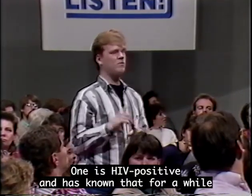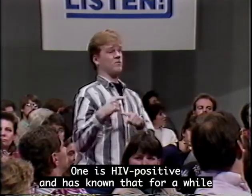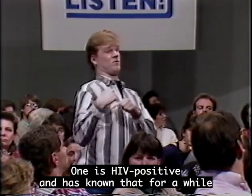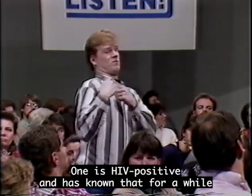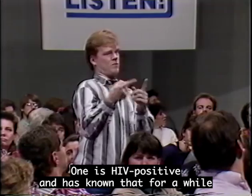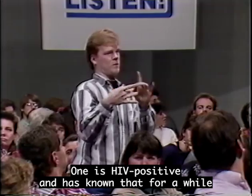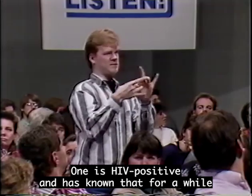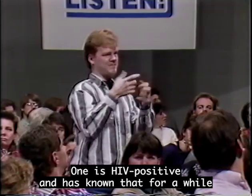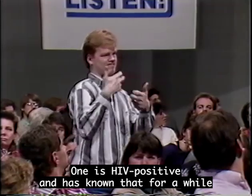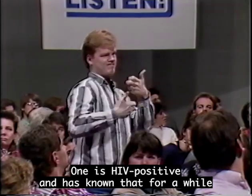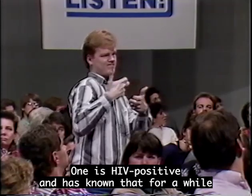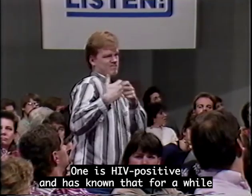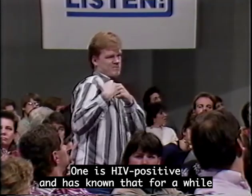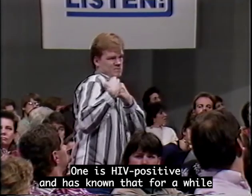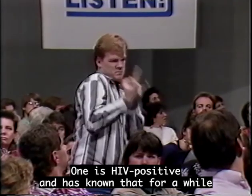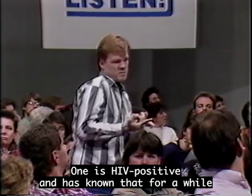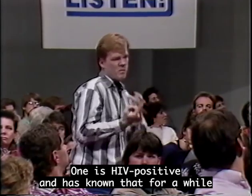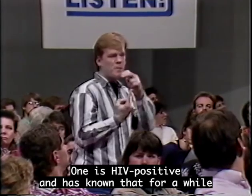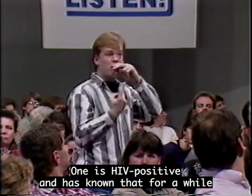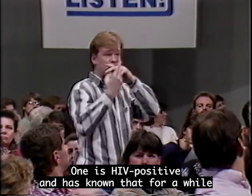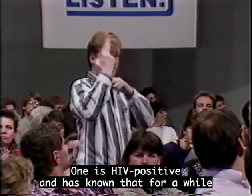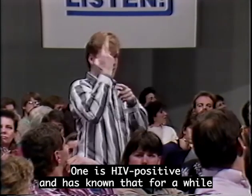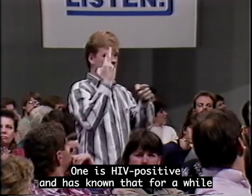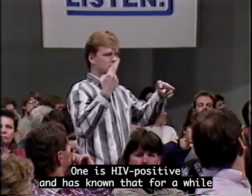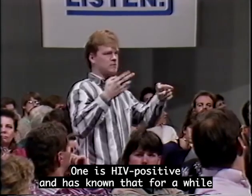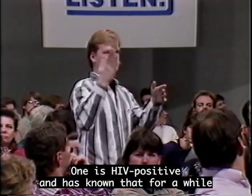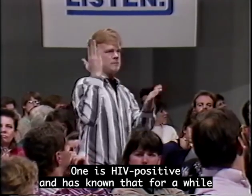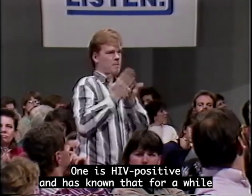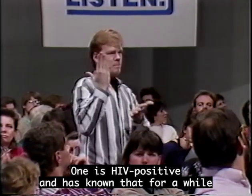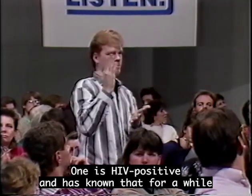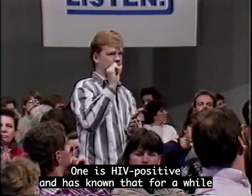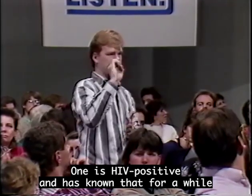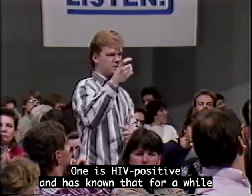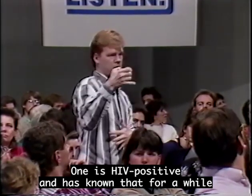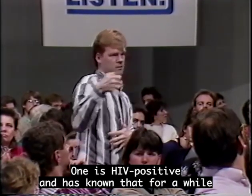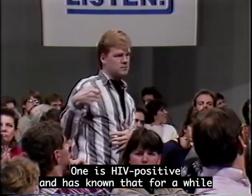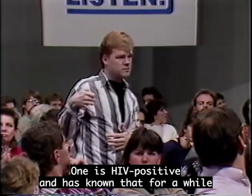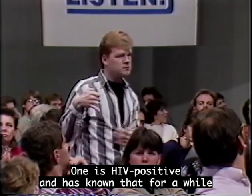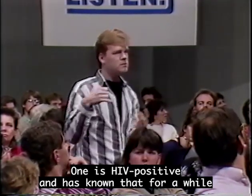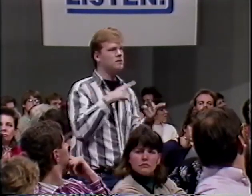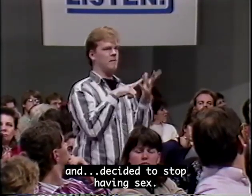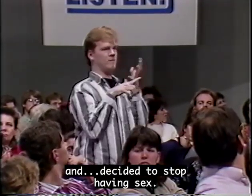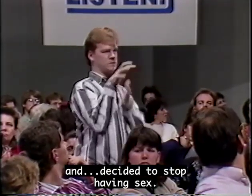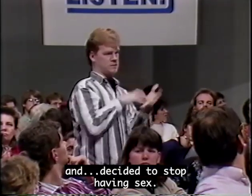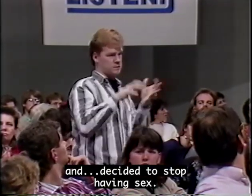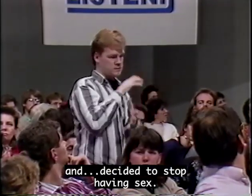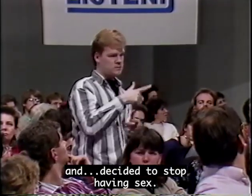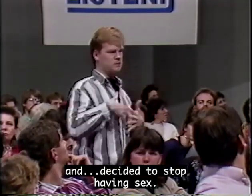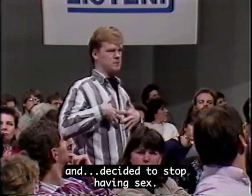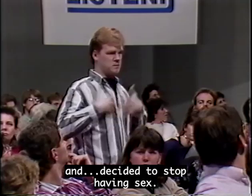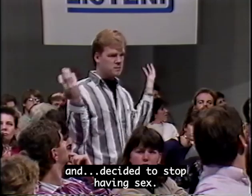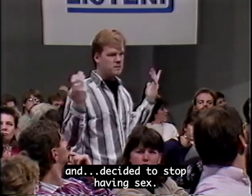One is HIV positive and has known that for a while. And